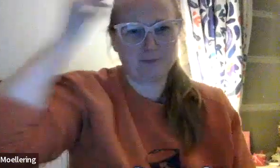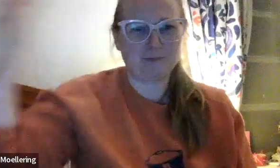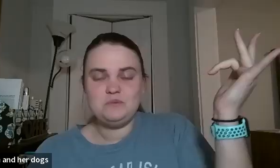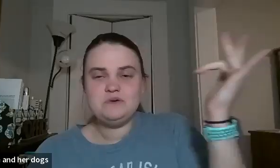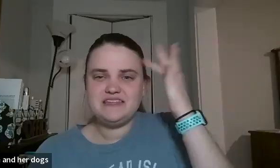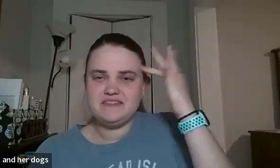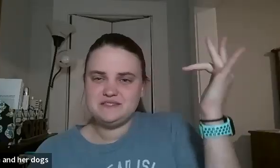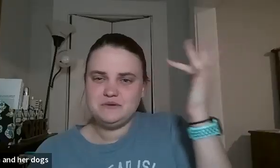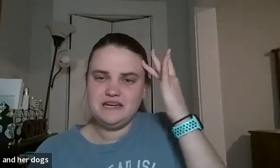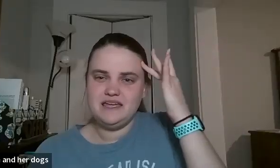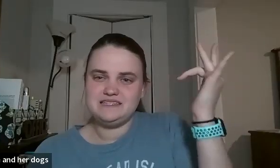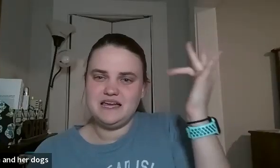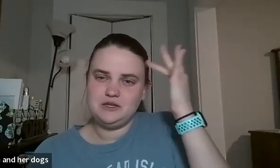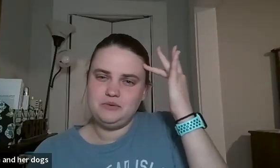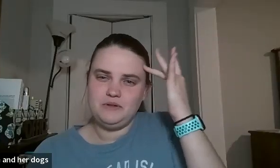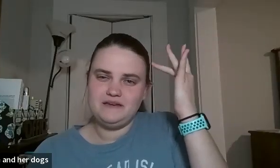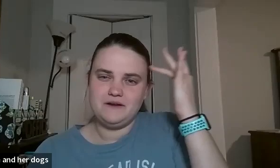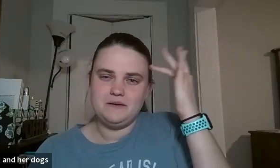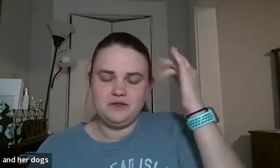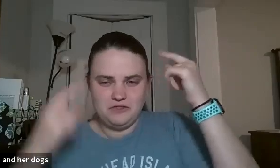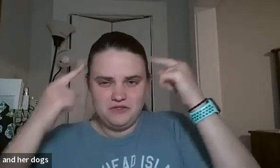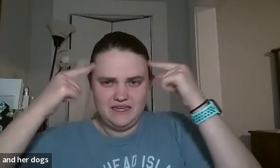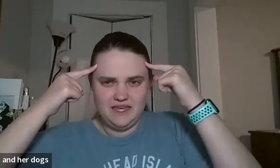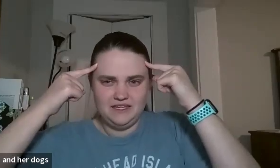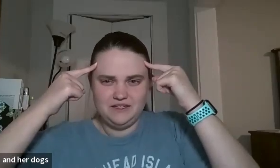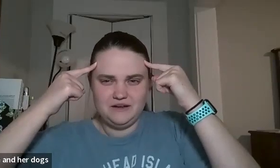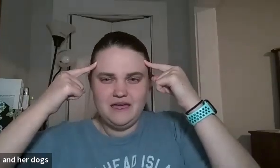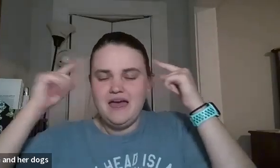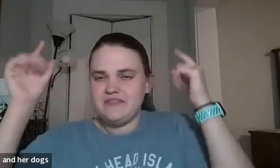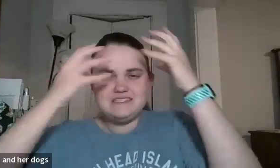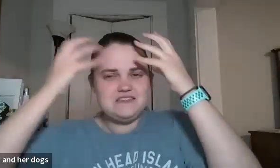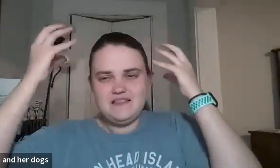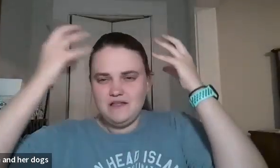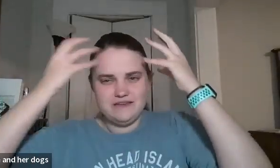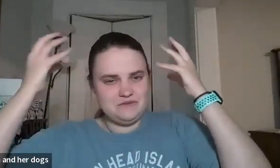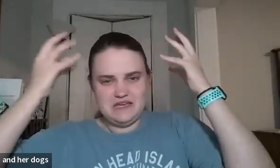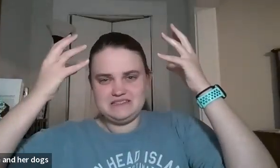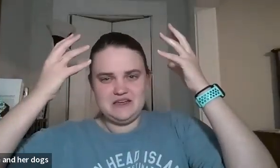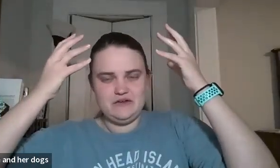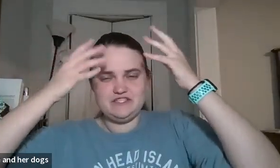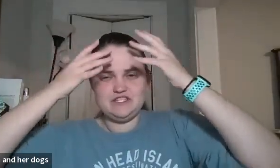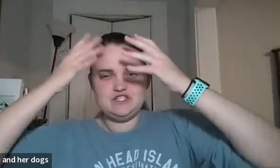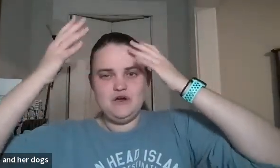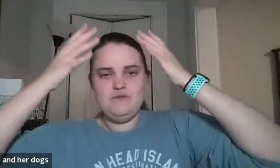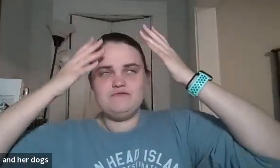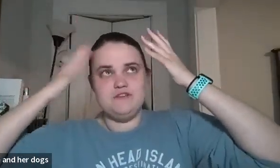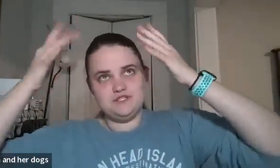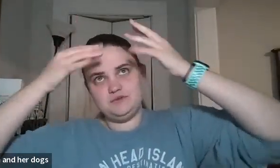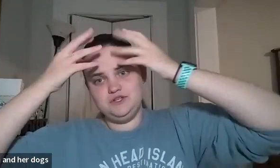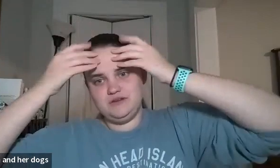It's almost like this one is like you're pulling from, you're thinking it, you know. That's the thing I love again with ASL is it's so visual. You can